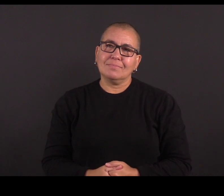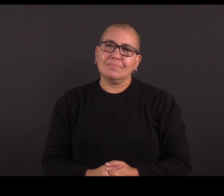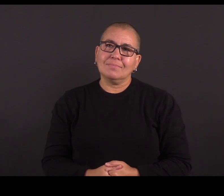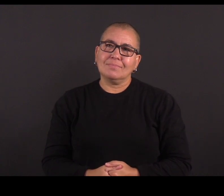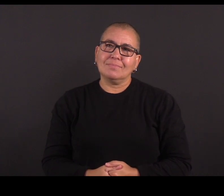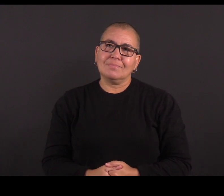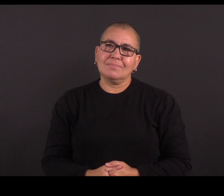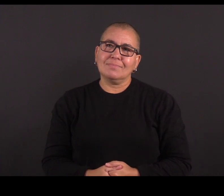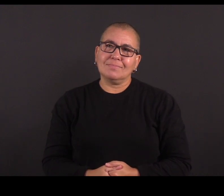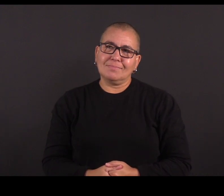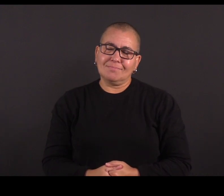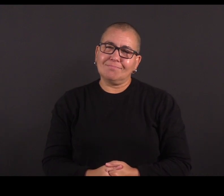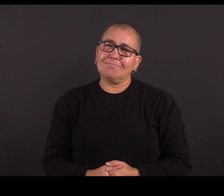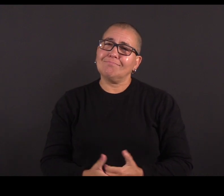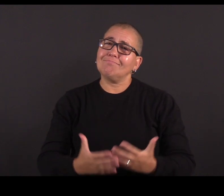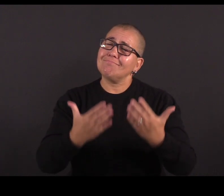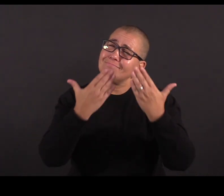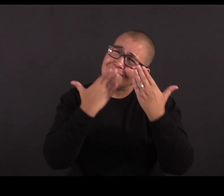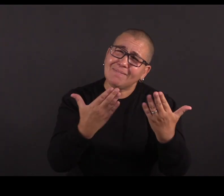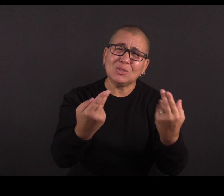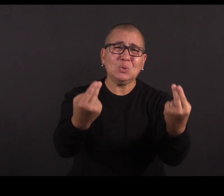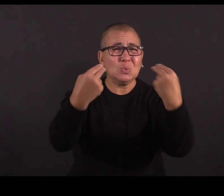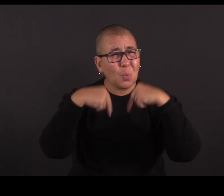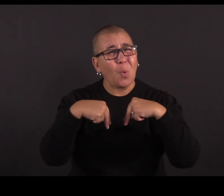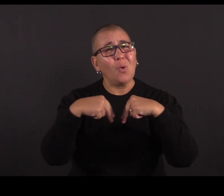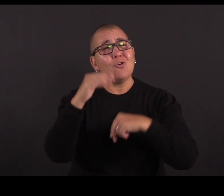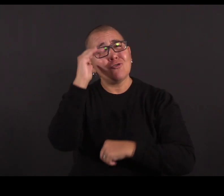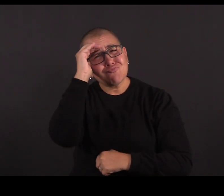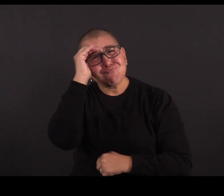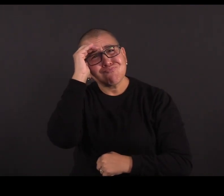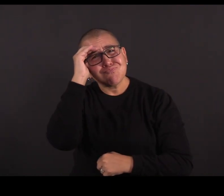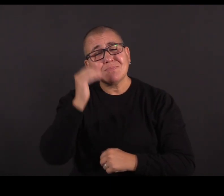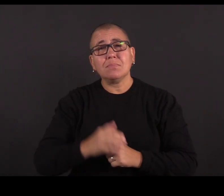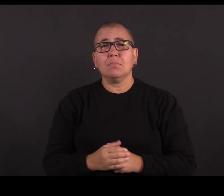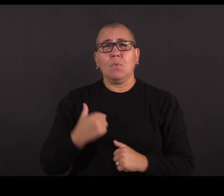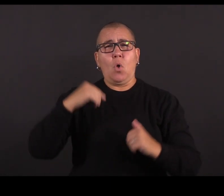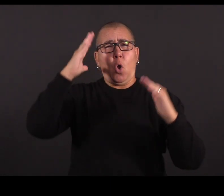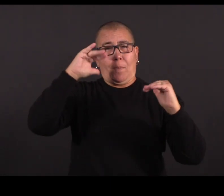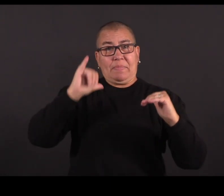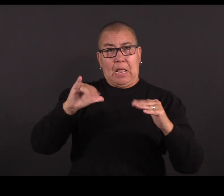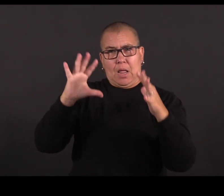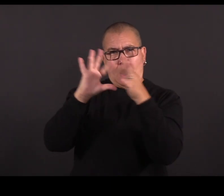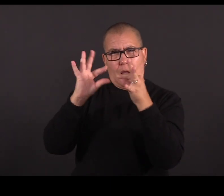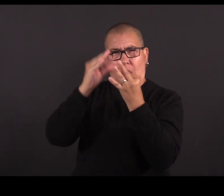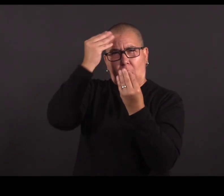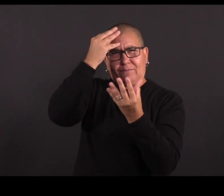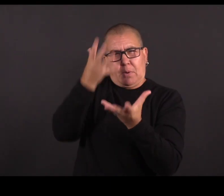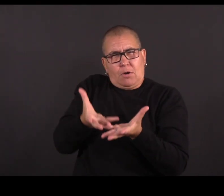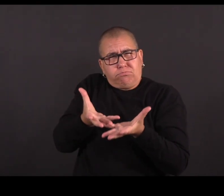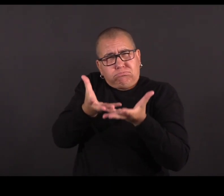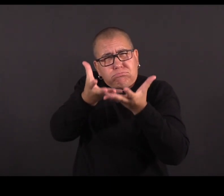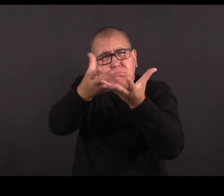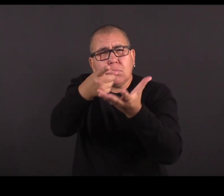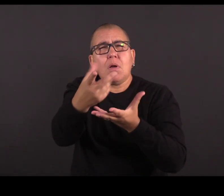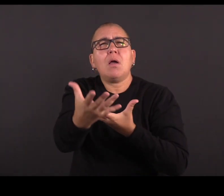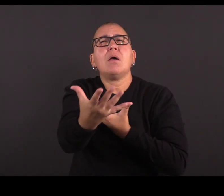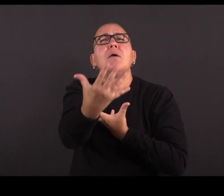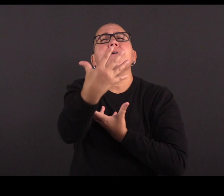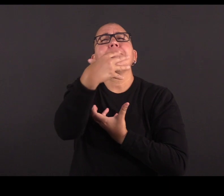Thank you so much for joining us today. We hope this session helped increase familiarity with affordable housing